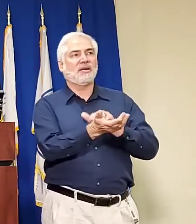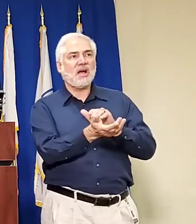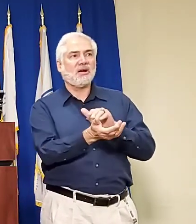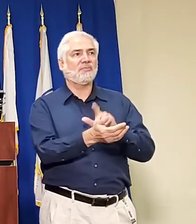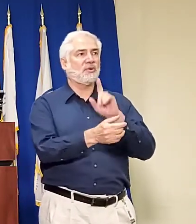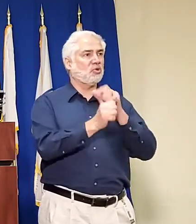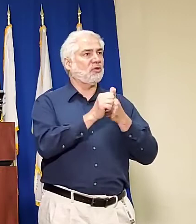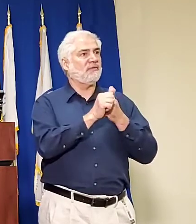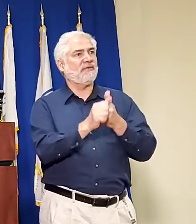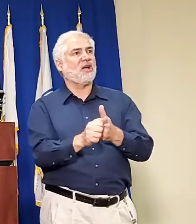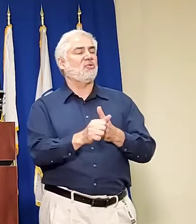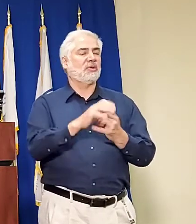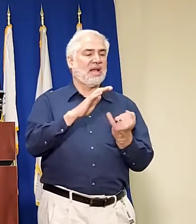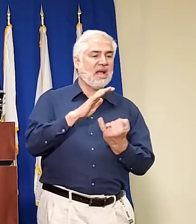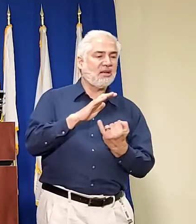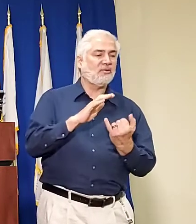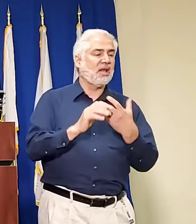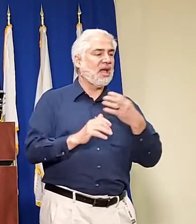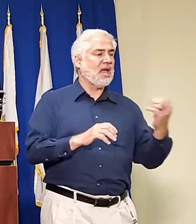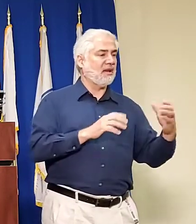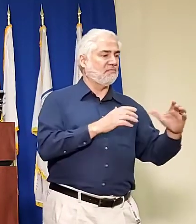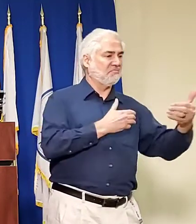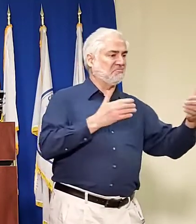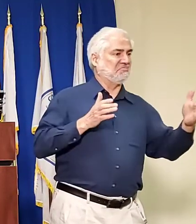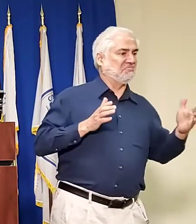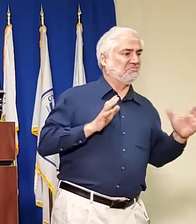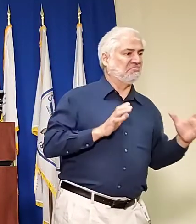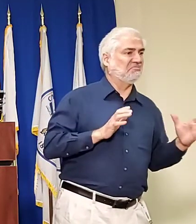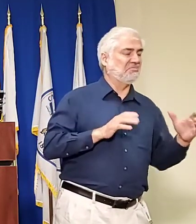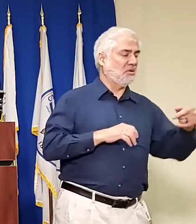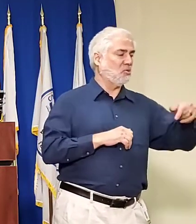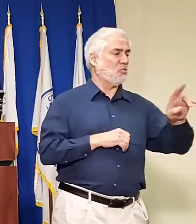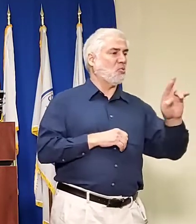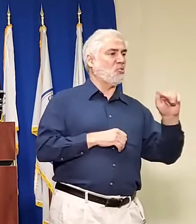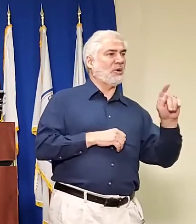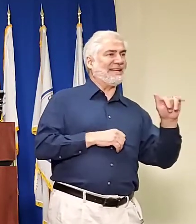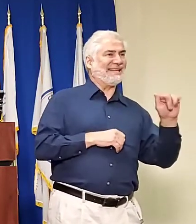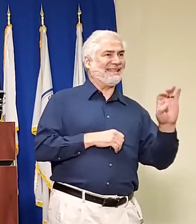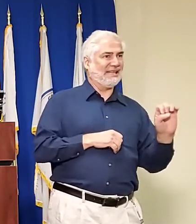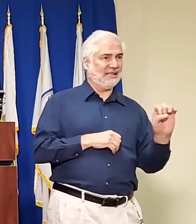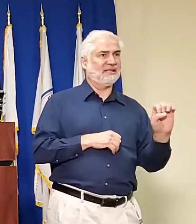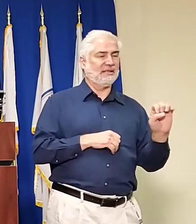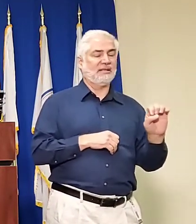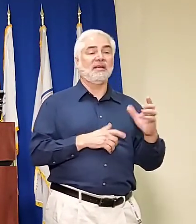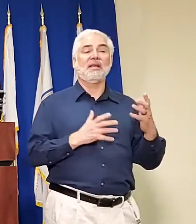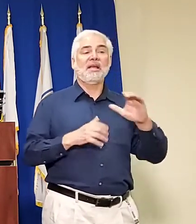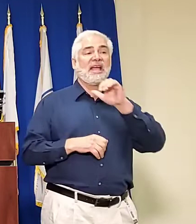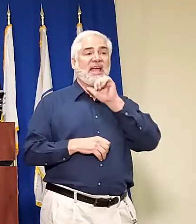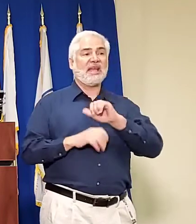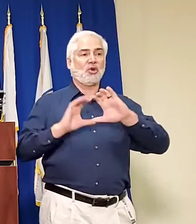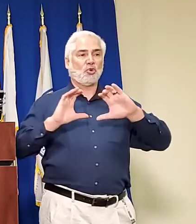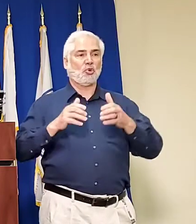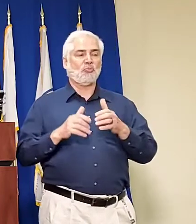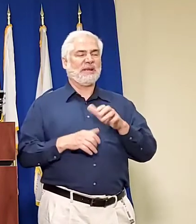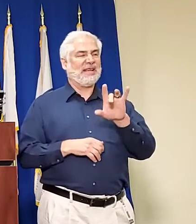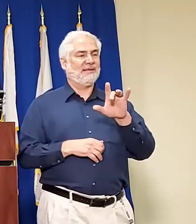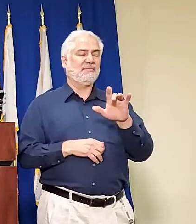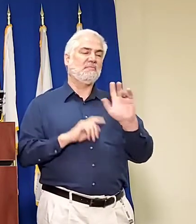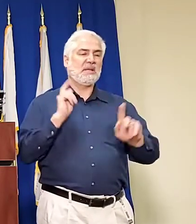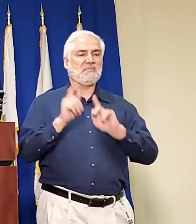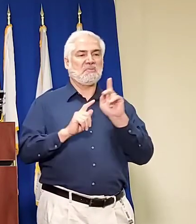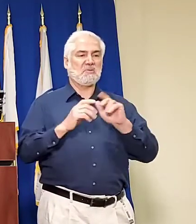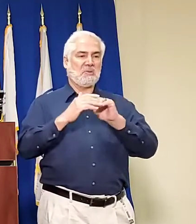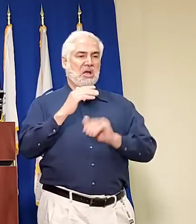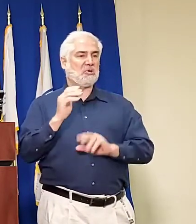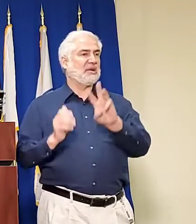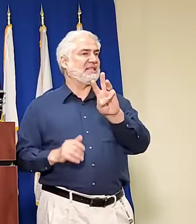adhering to isolation and quarantine. As far as the age groups, we still have about 80% of our cases in people